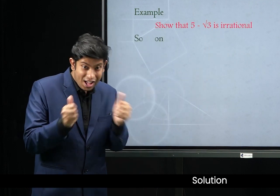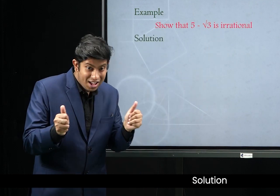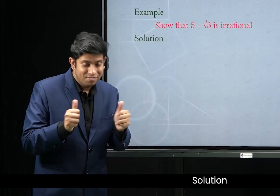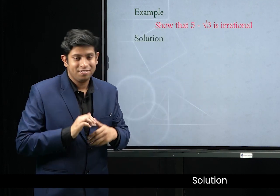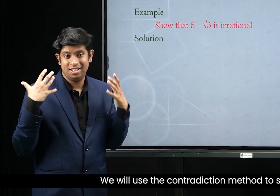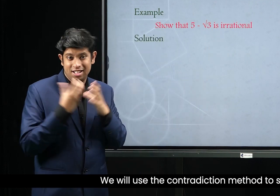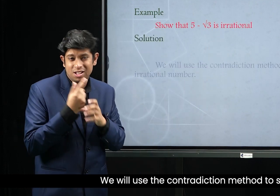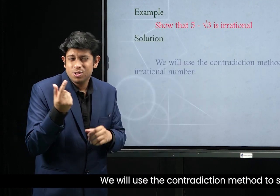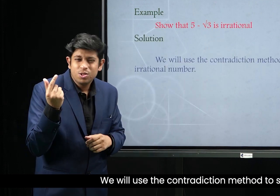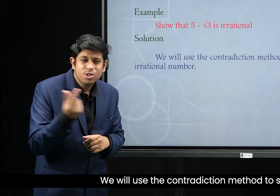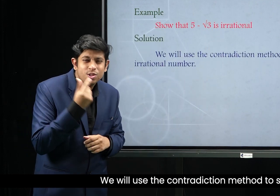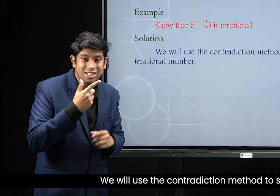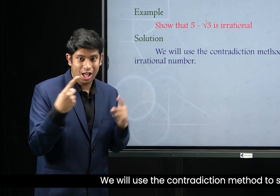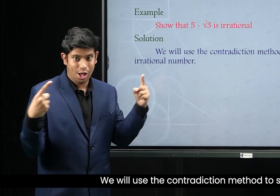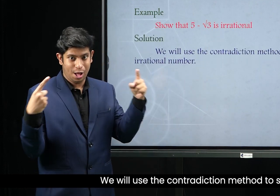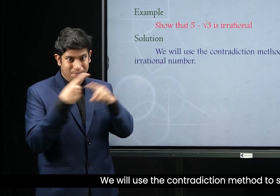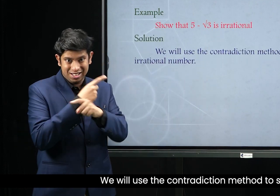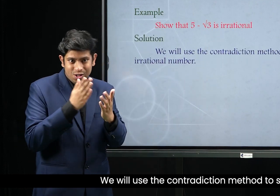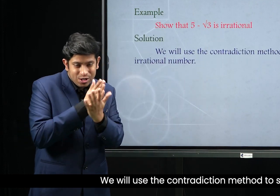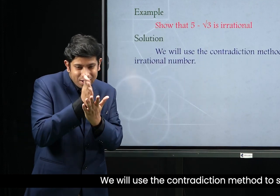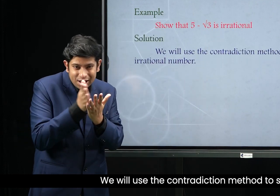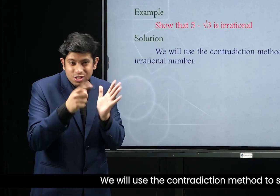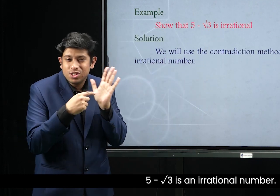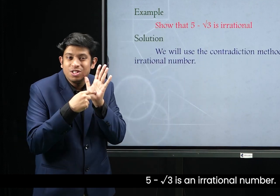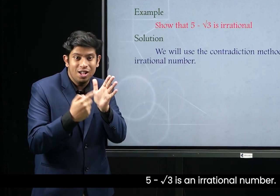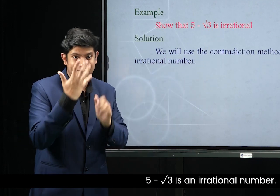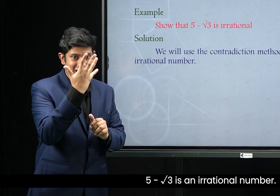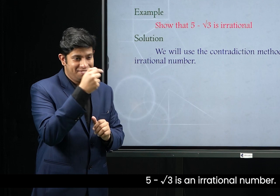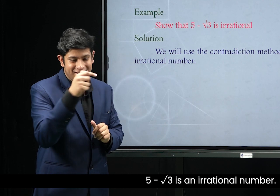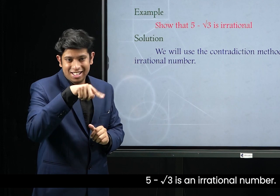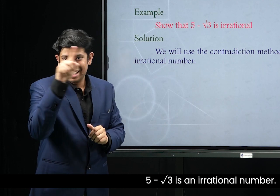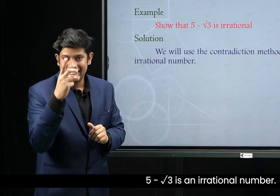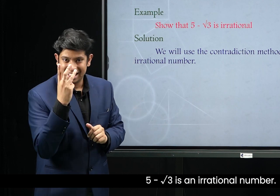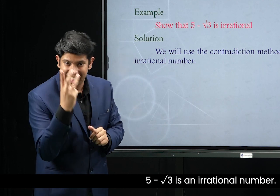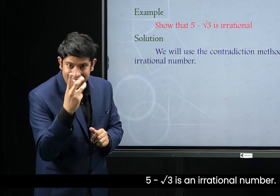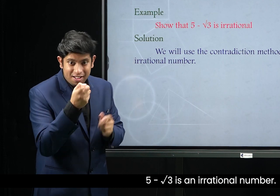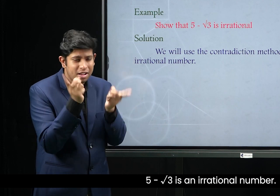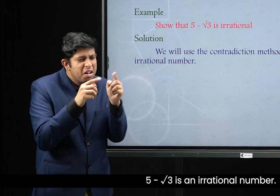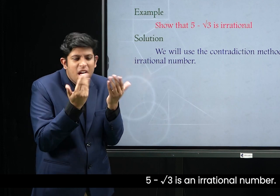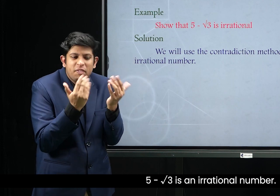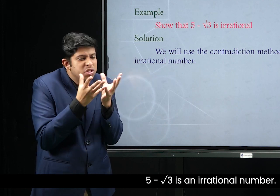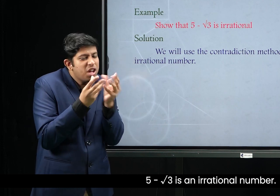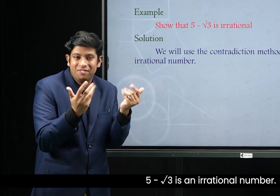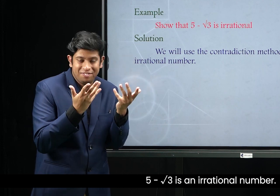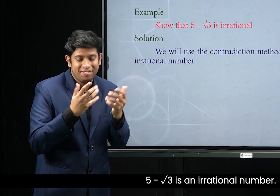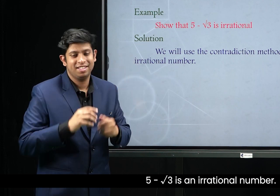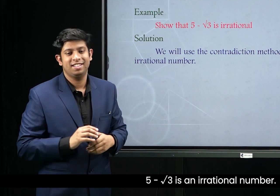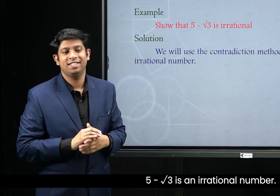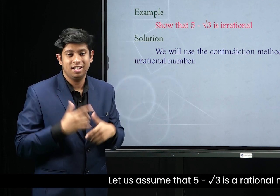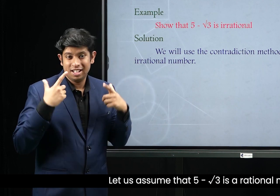Solution: we will use the contradiction method to show that 5 minus root 3 is an irrational number.